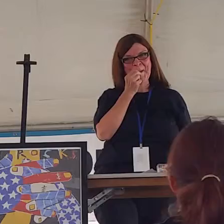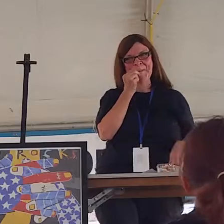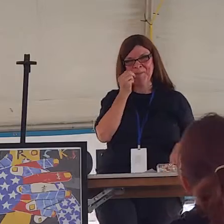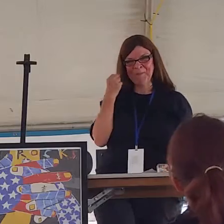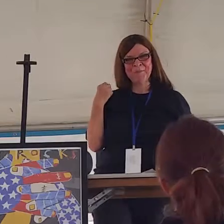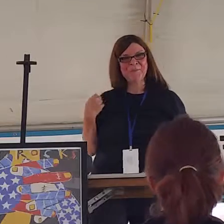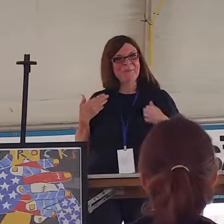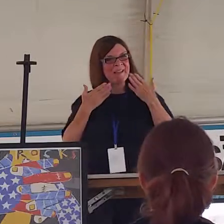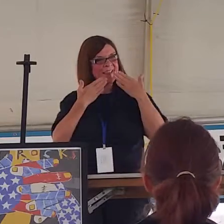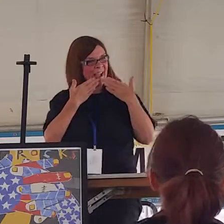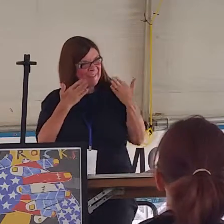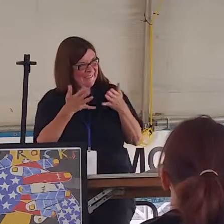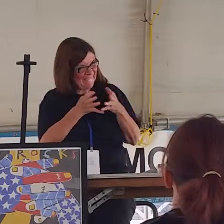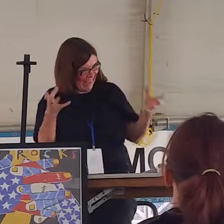Thank you. Thank you so much.